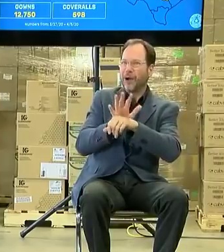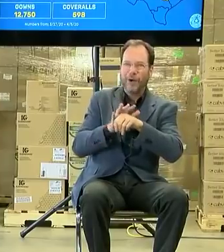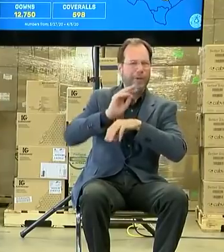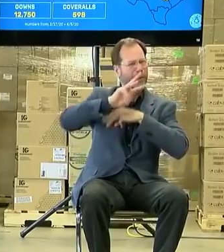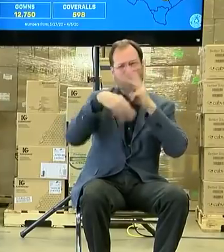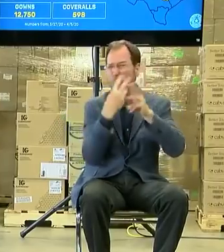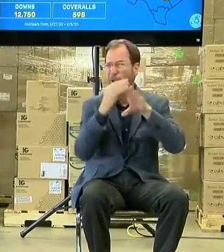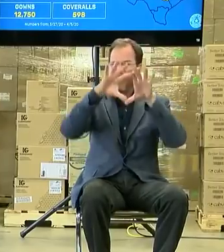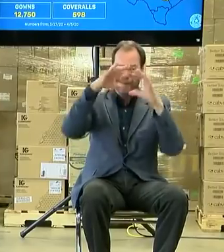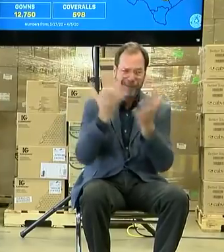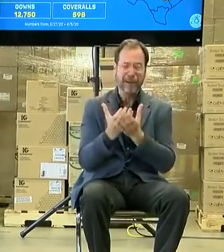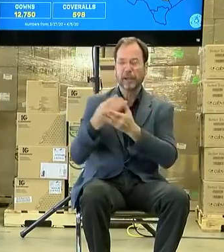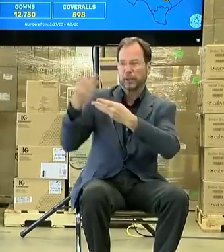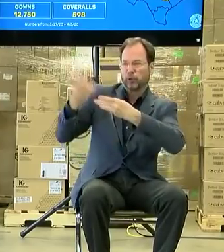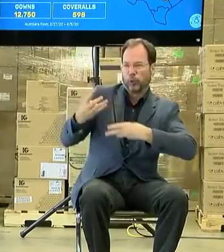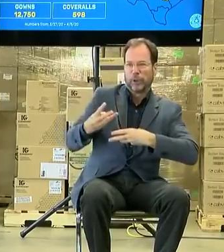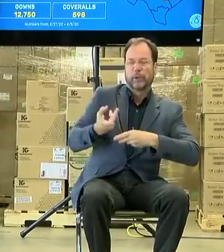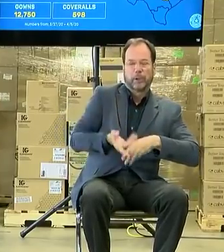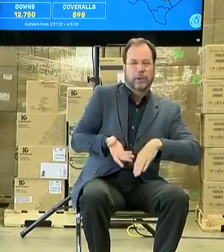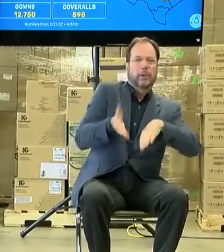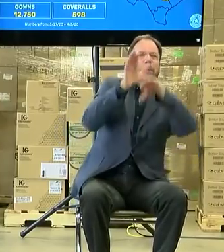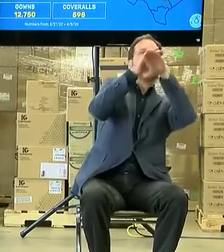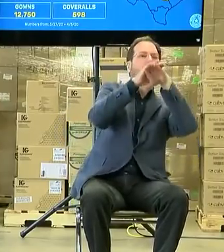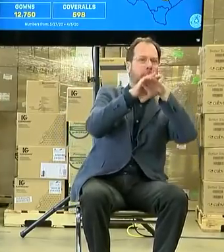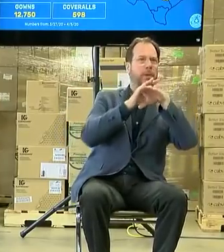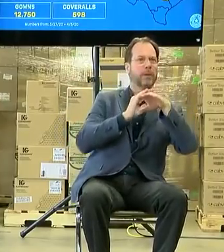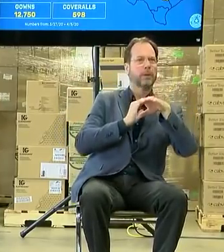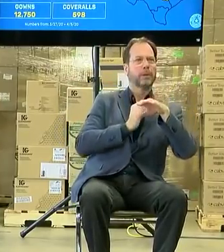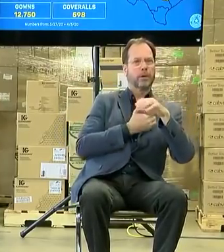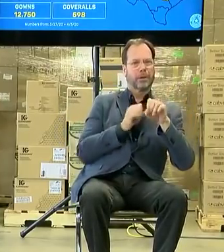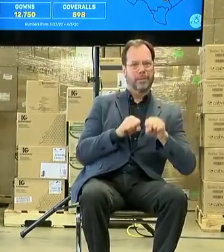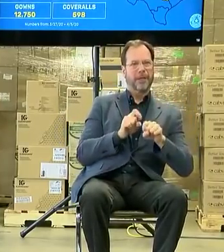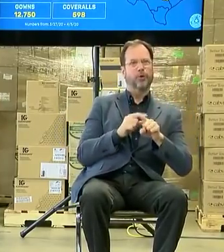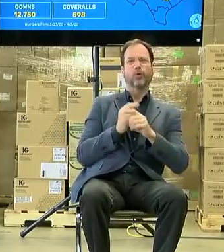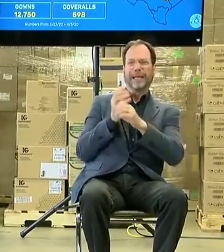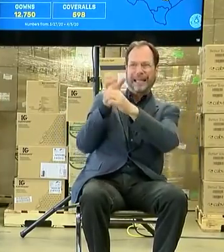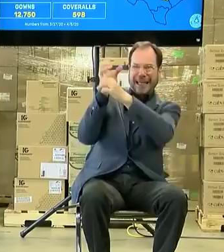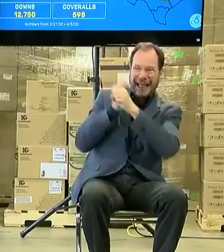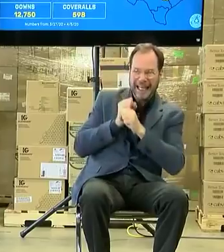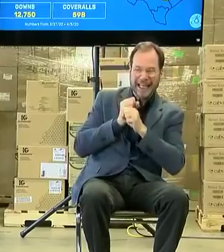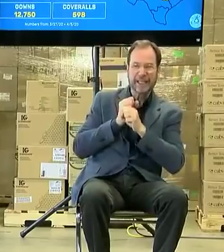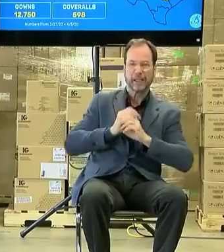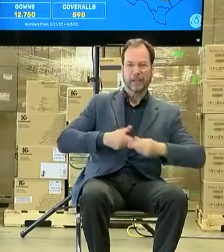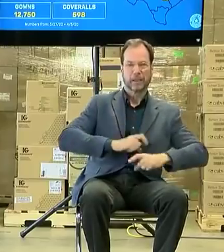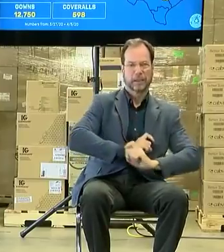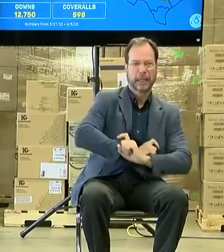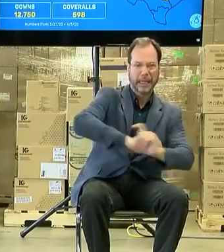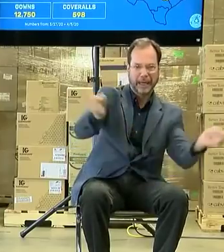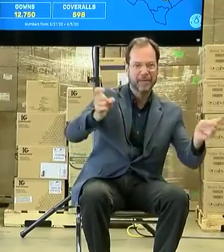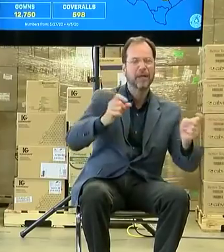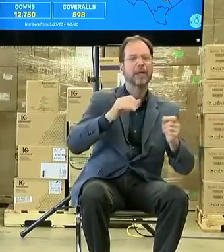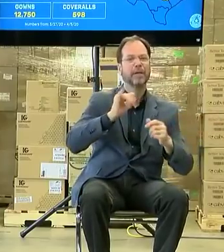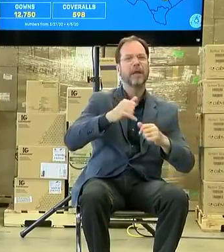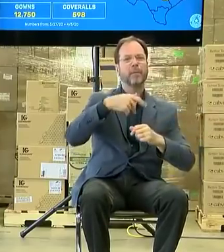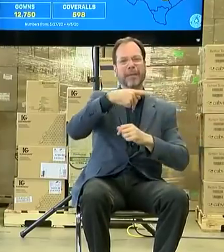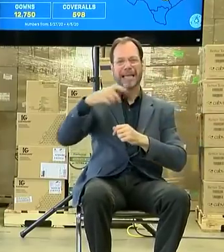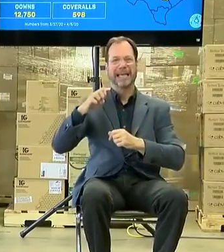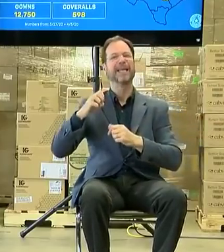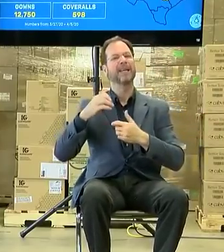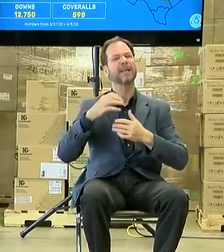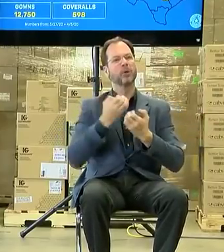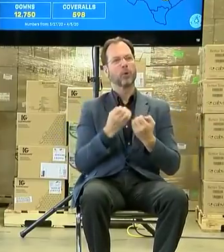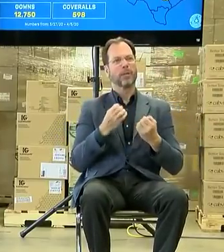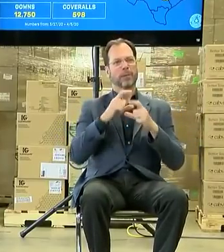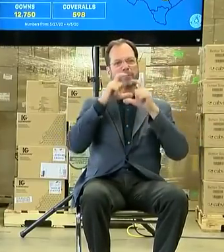globe, now dramatically increasing our ability to acquire and disseminate PPE across the entire